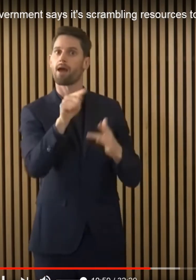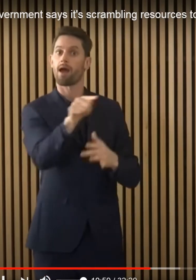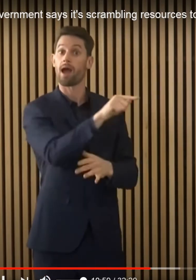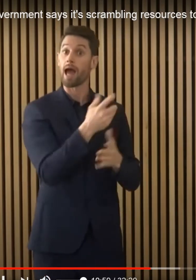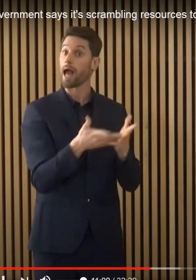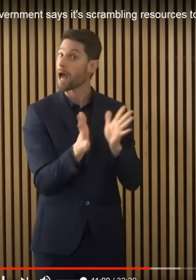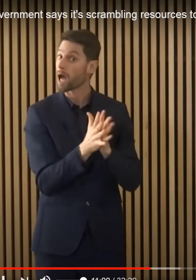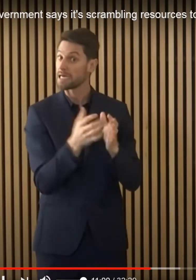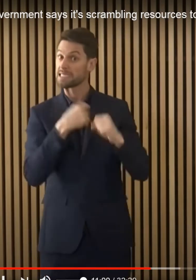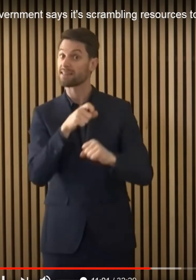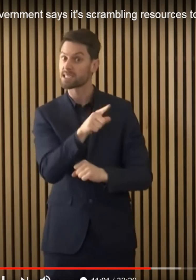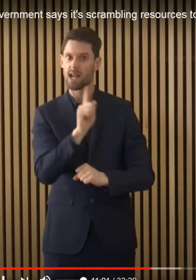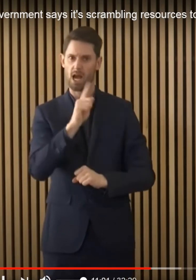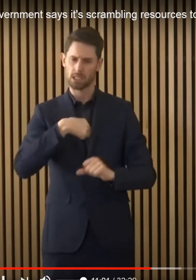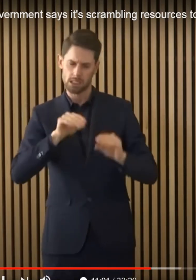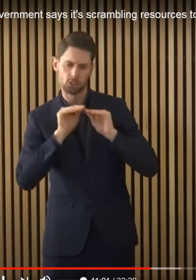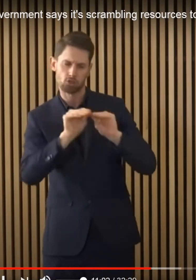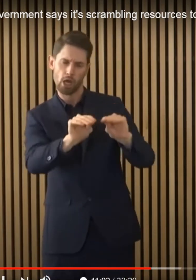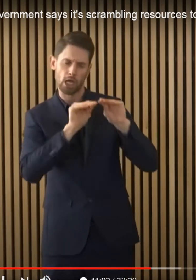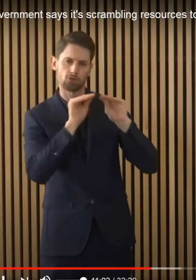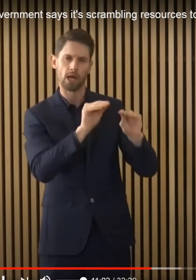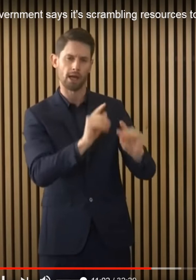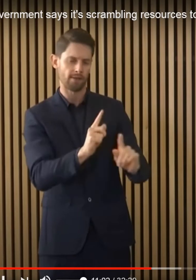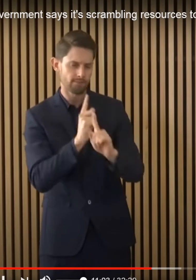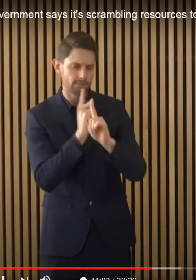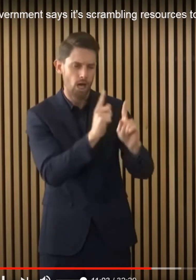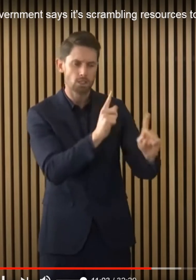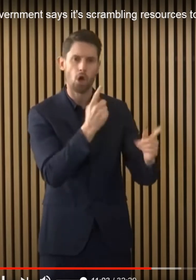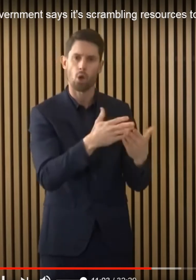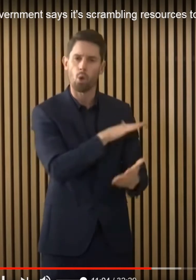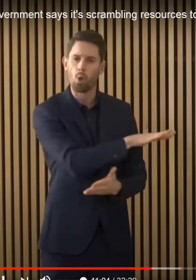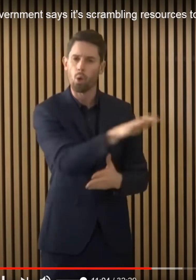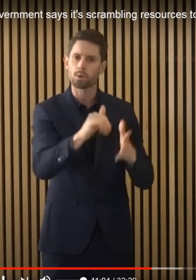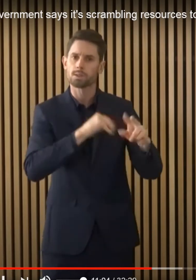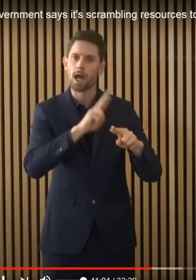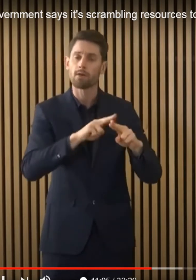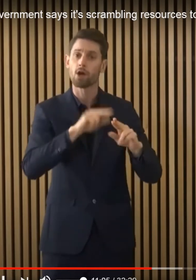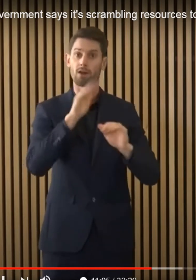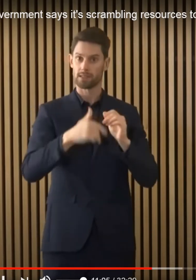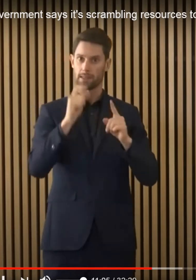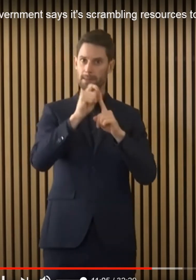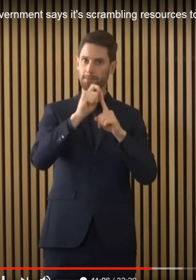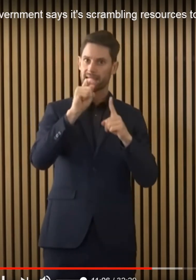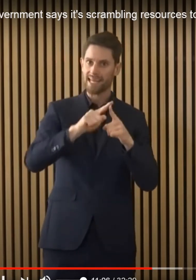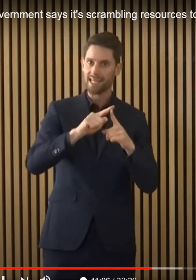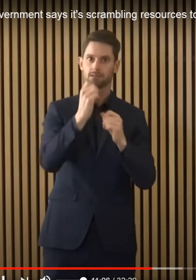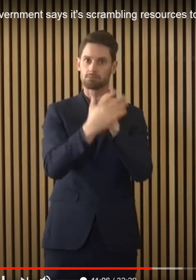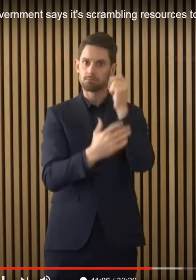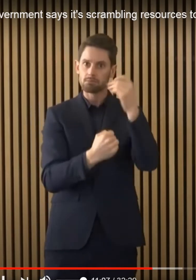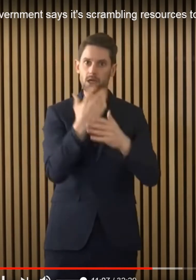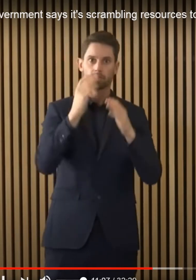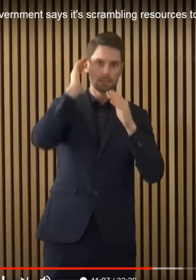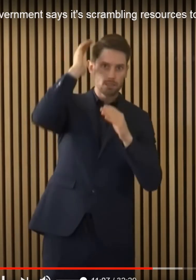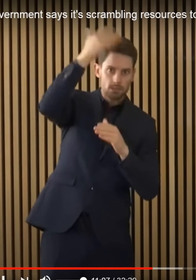training and the advice around PPE, around infection control, and making sure that we don't